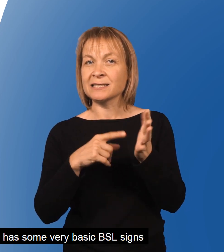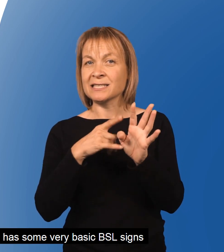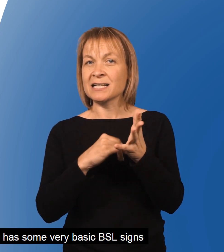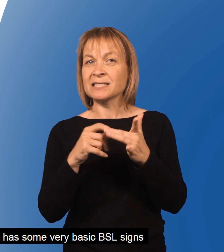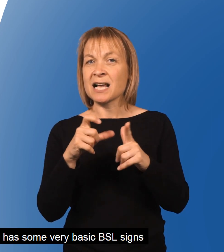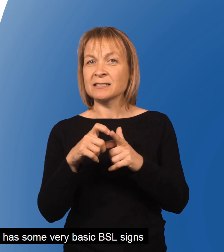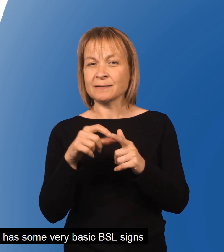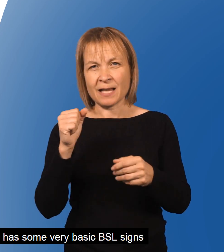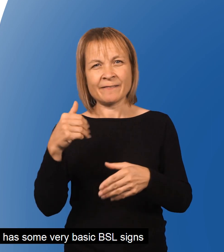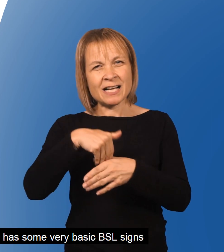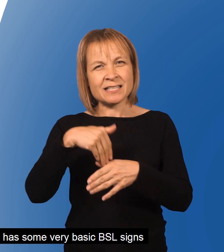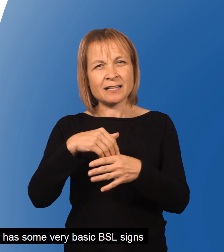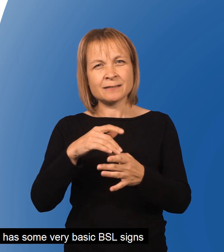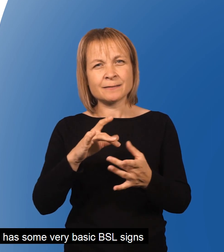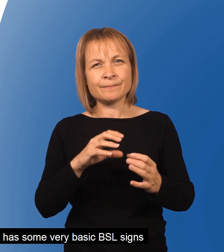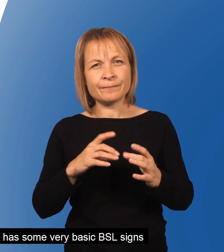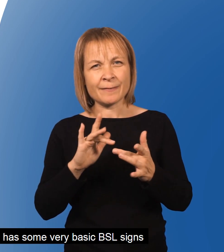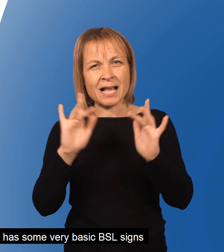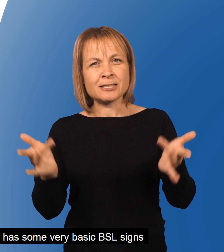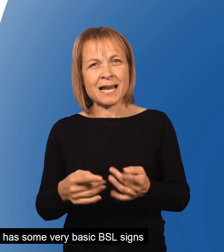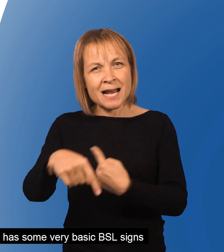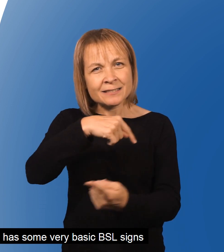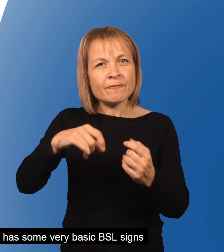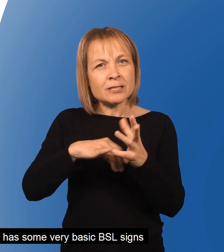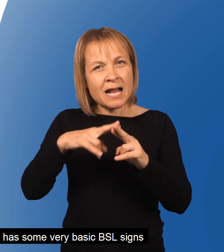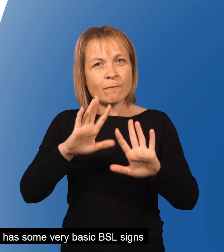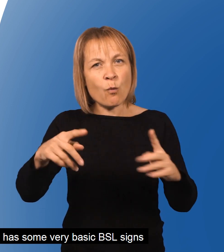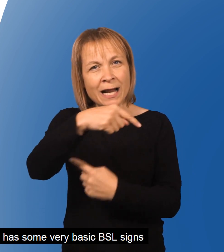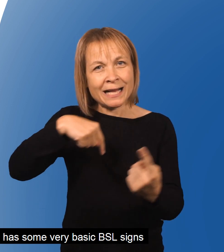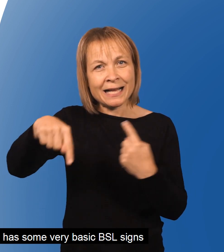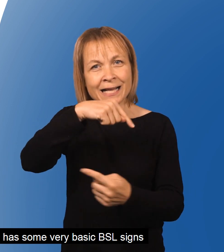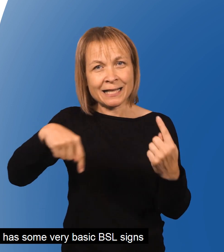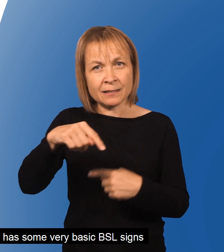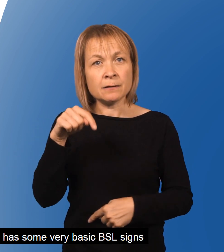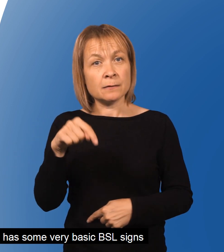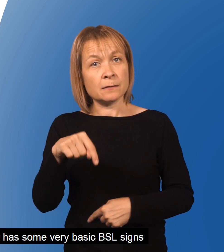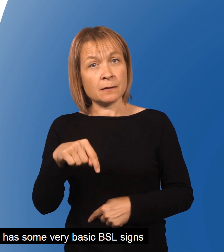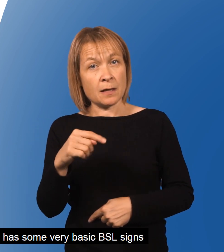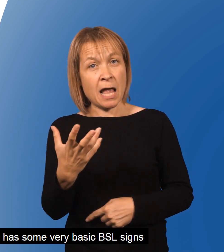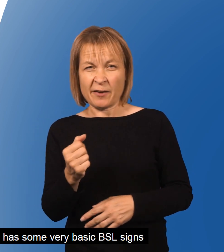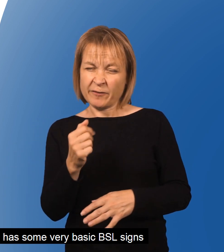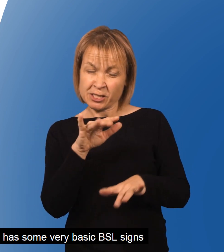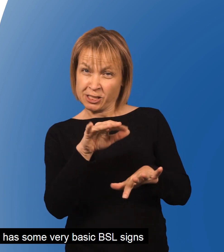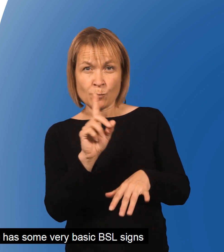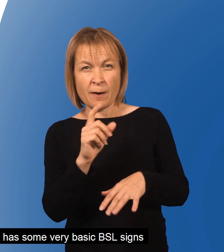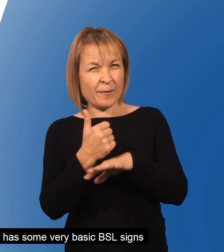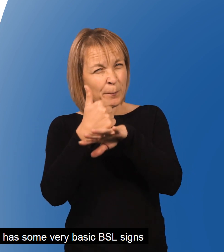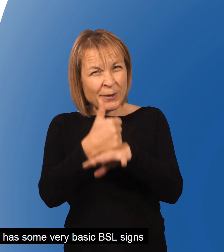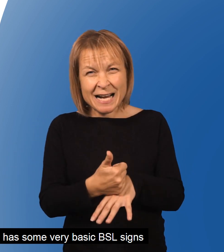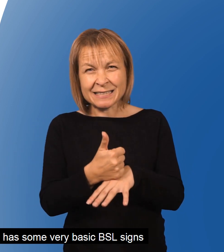NHS Tayside StaffNet also has some very basic BSL signs which all our staff can access and learn to